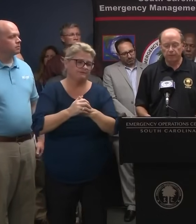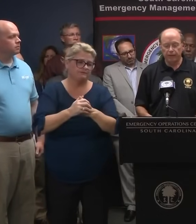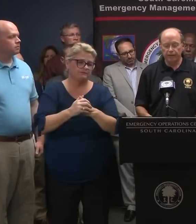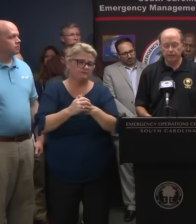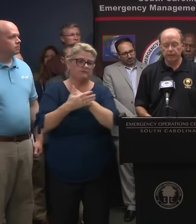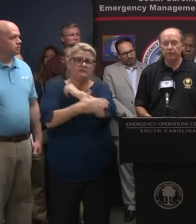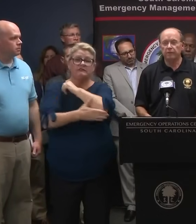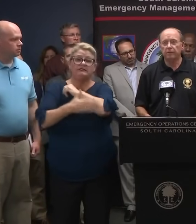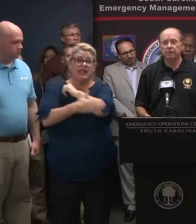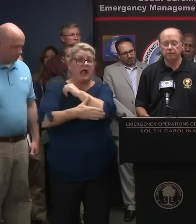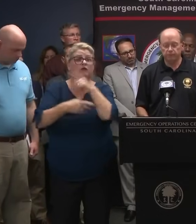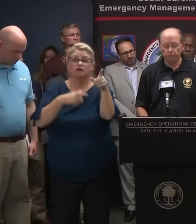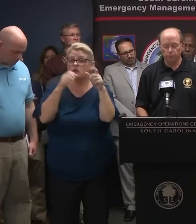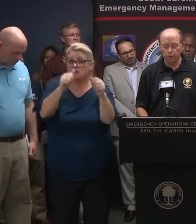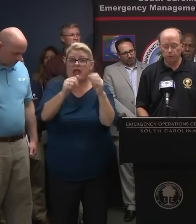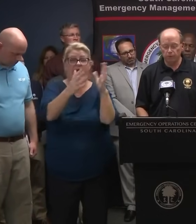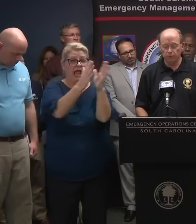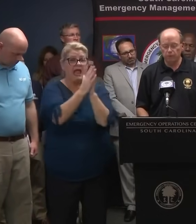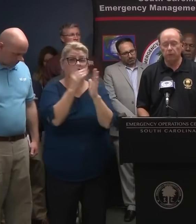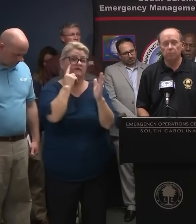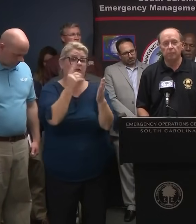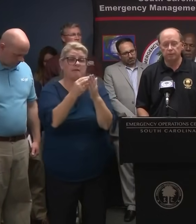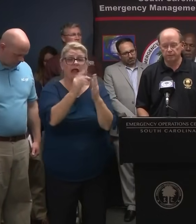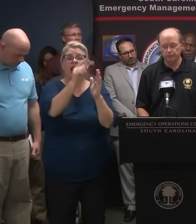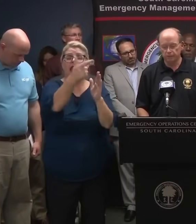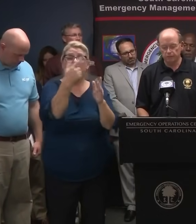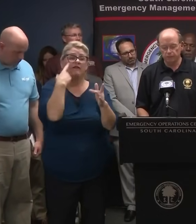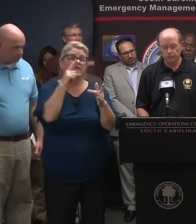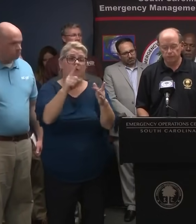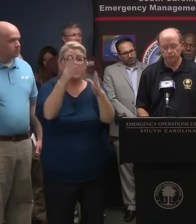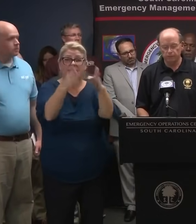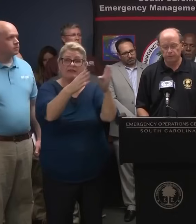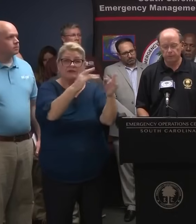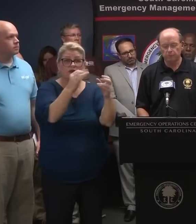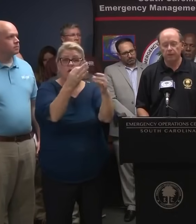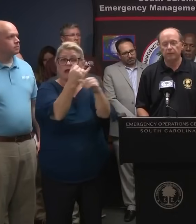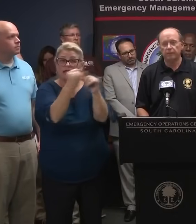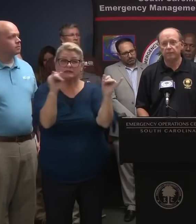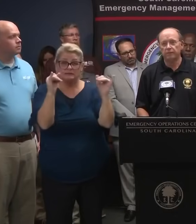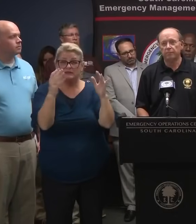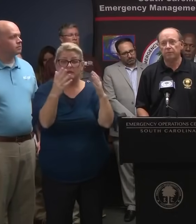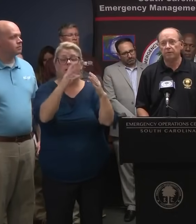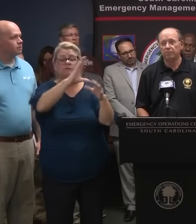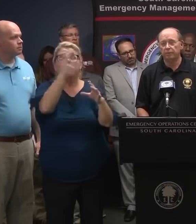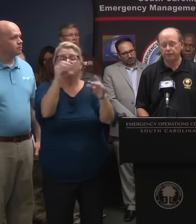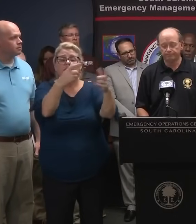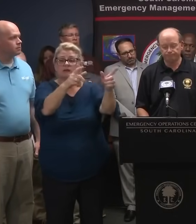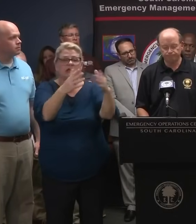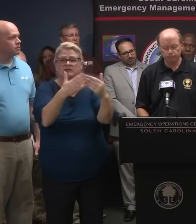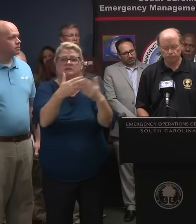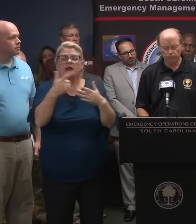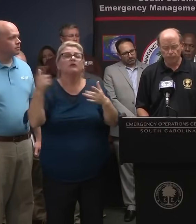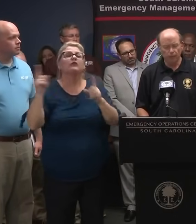Counties can be added later for both individual or public assistance once damage assessment activities have been